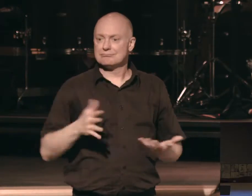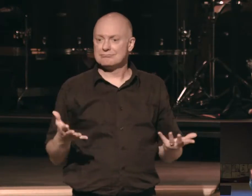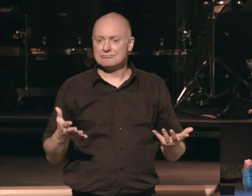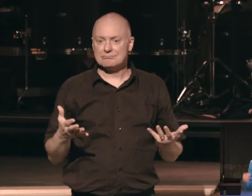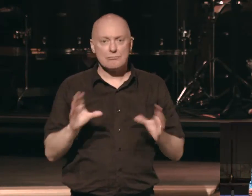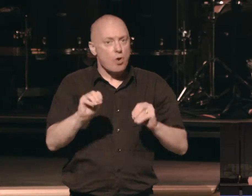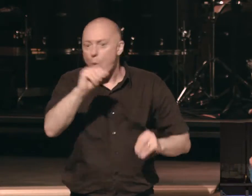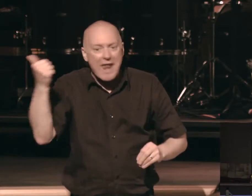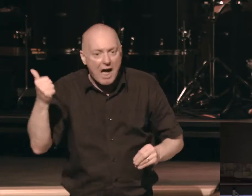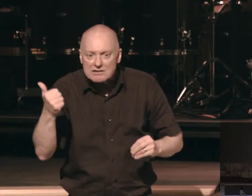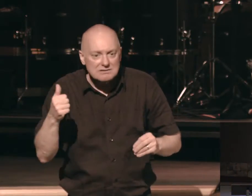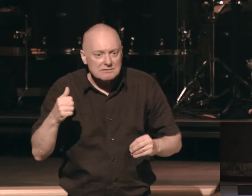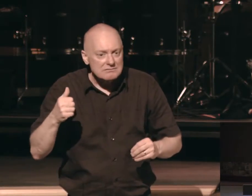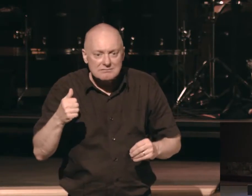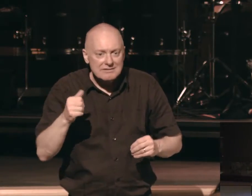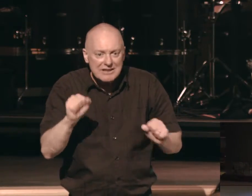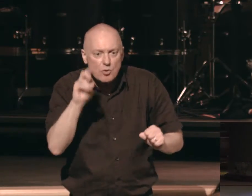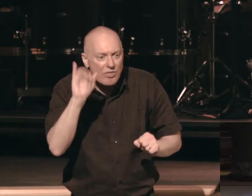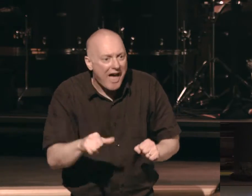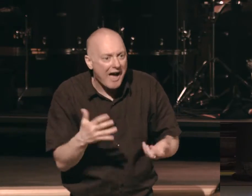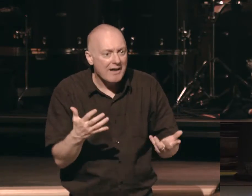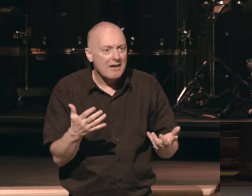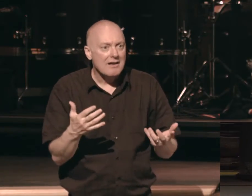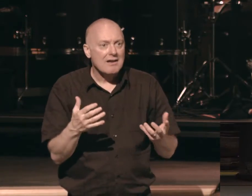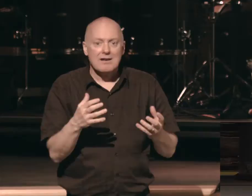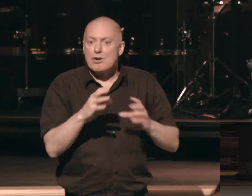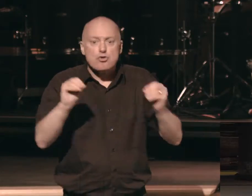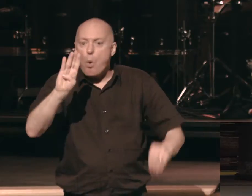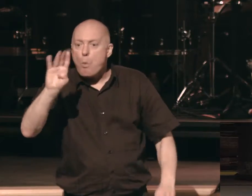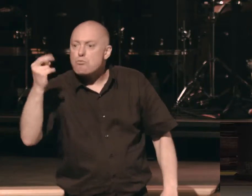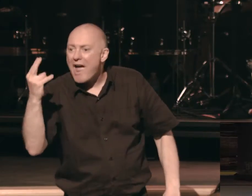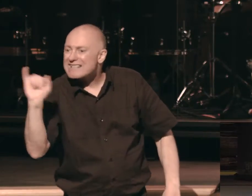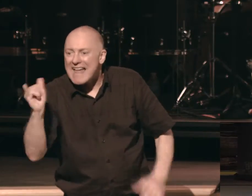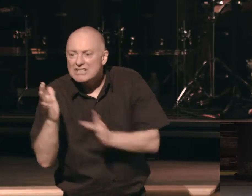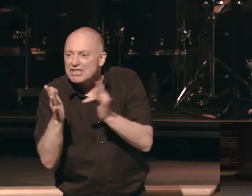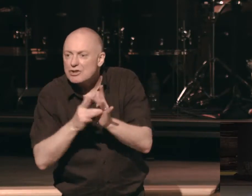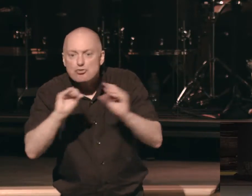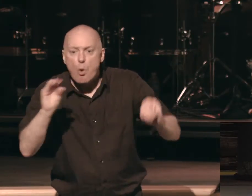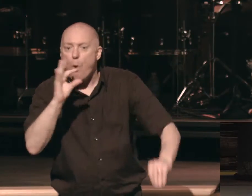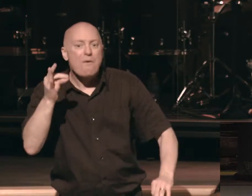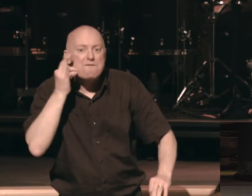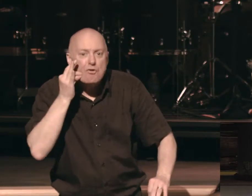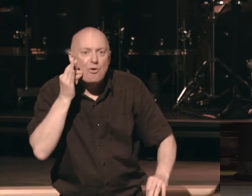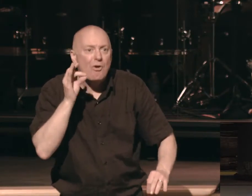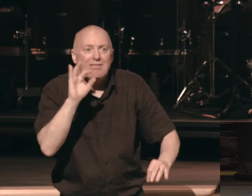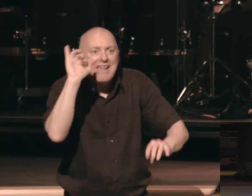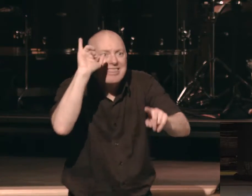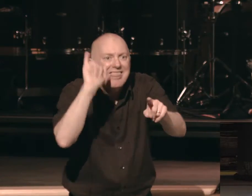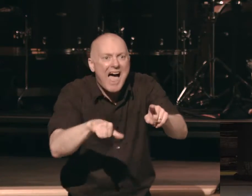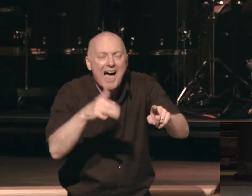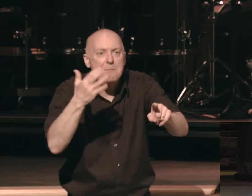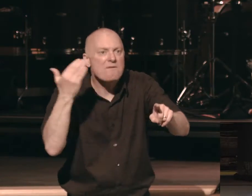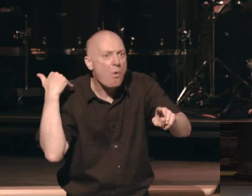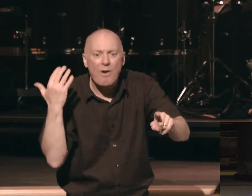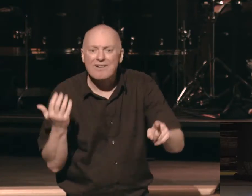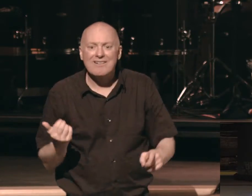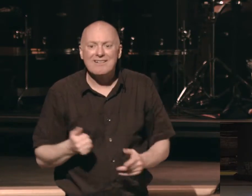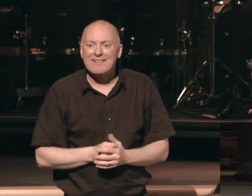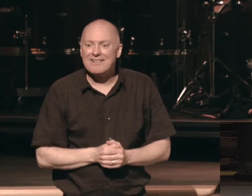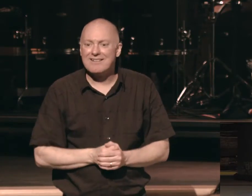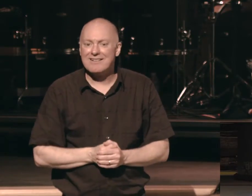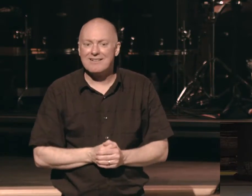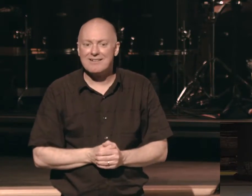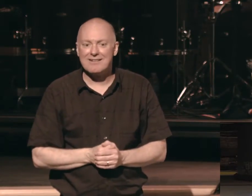no one else who can boast of such a thing in this way. There is no branch like Him. There is no fruit that has been seen like this